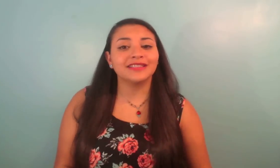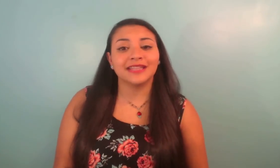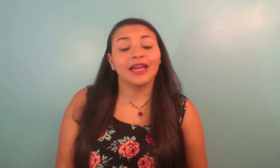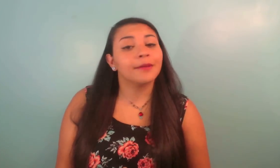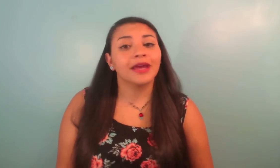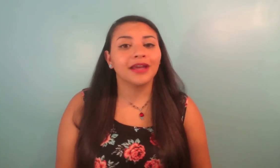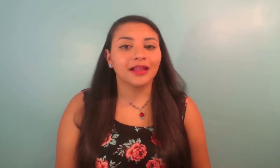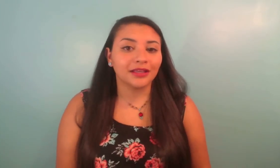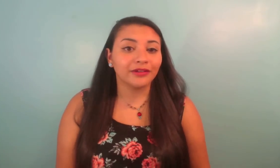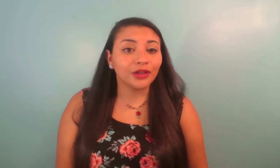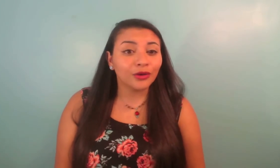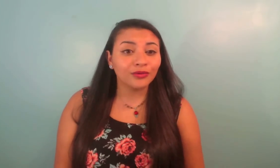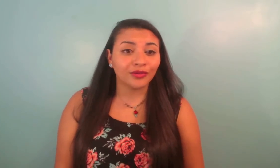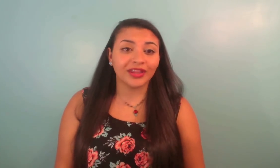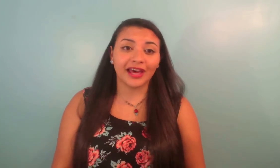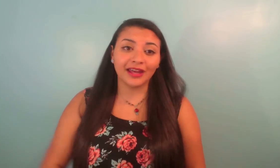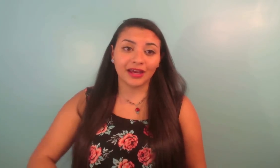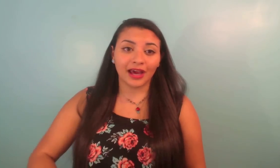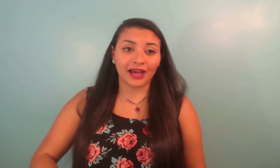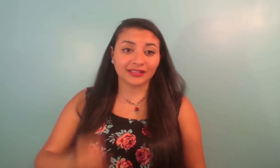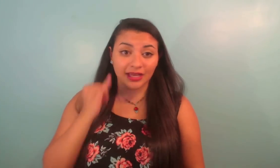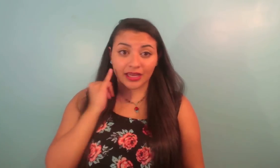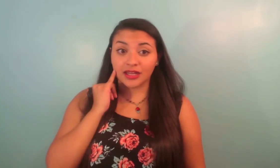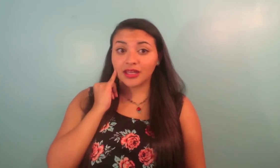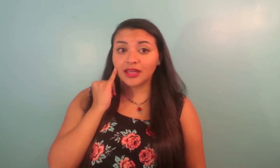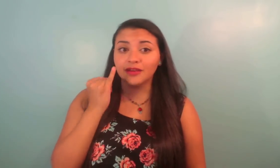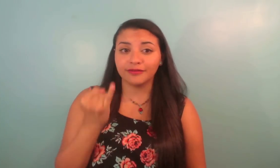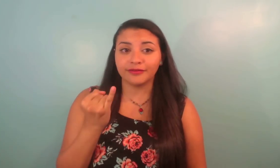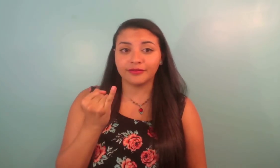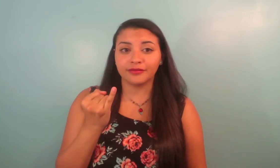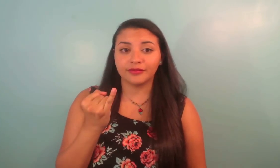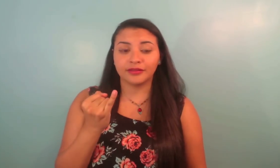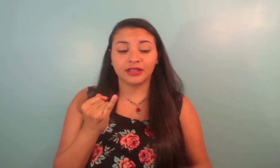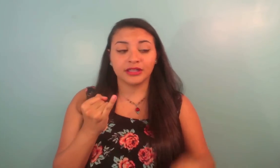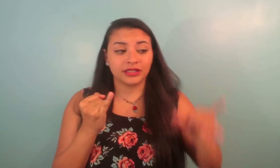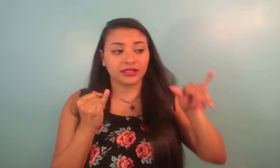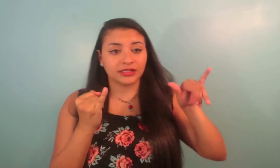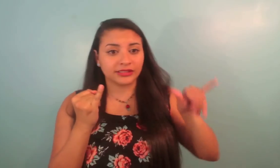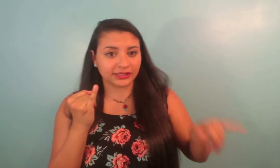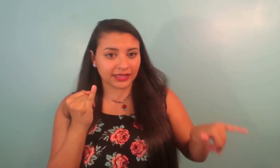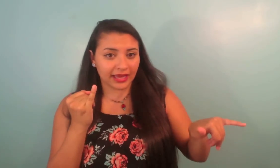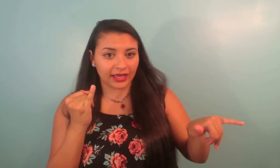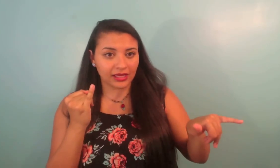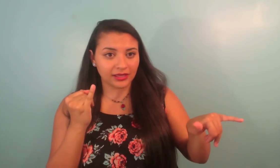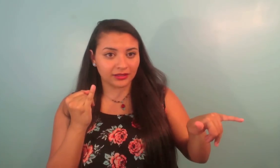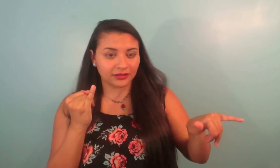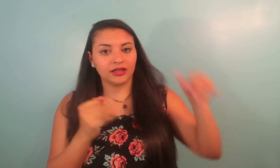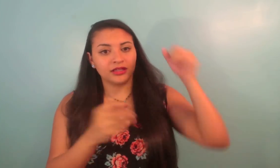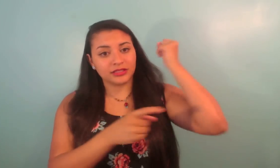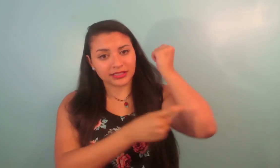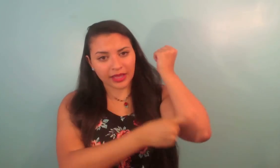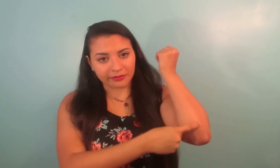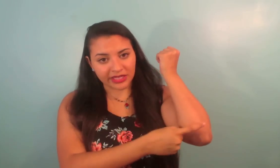stay, I might not leave alone. For that, I sign if, stay,